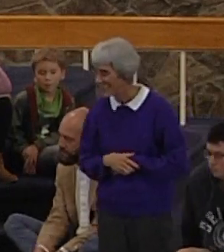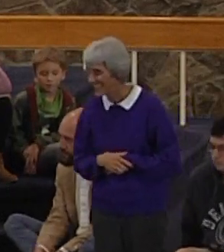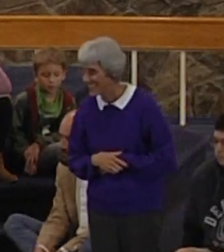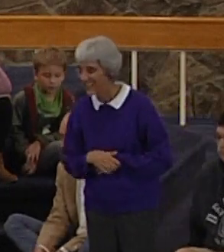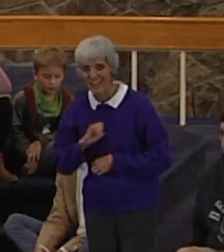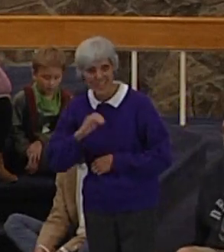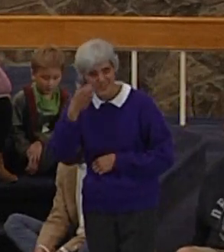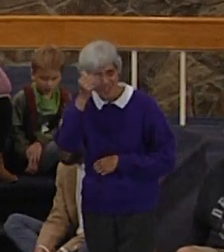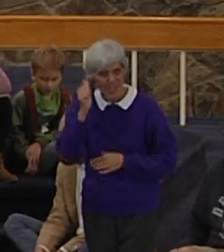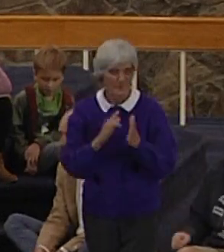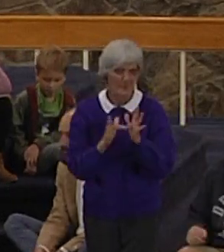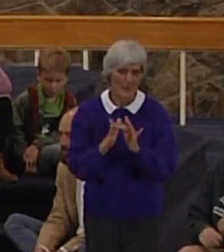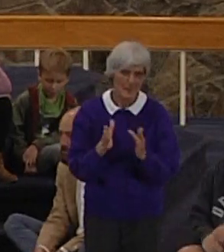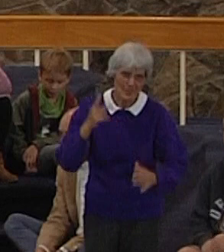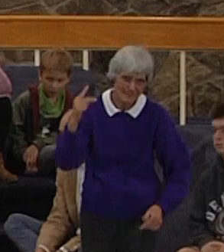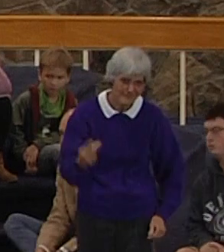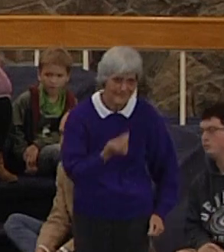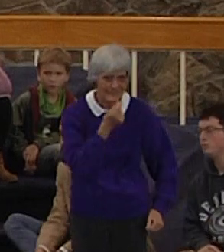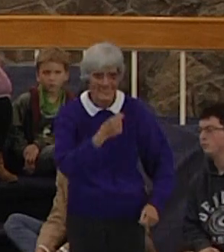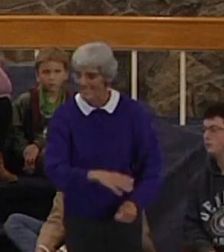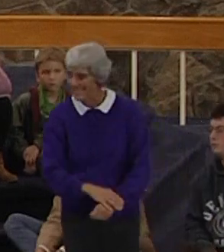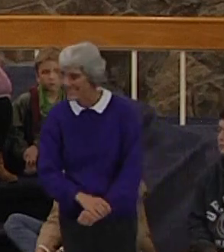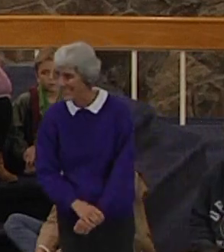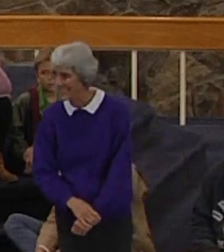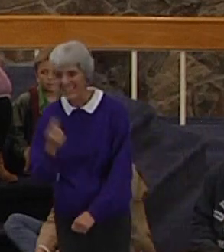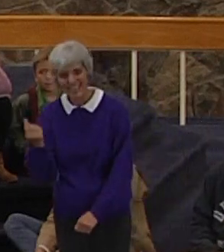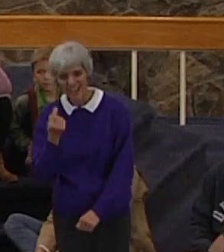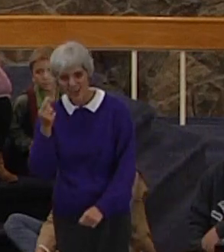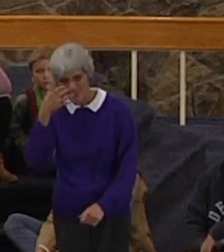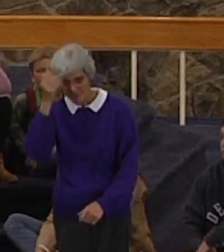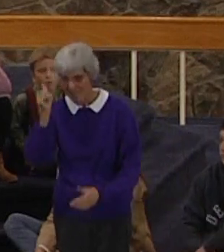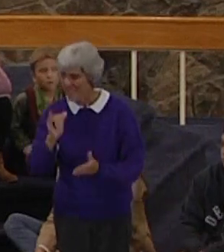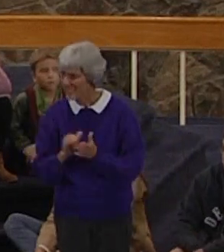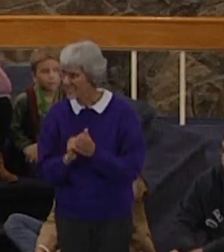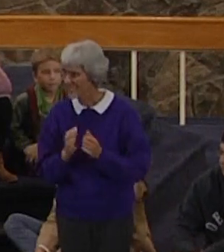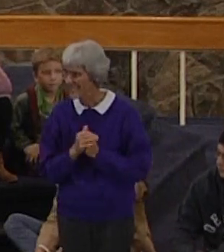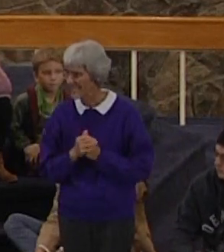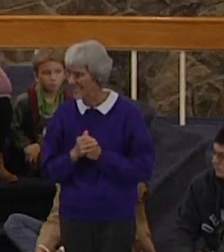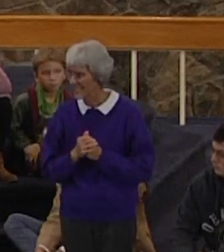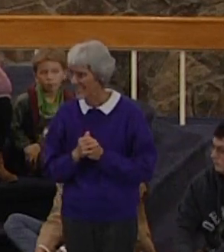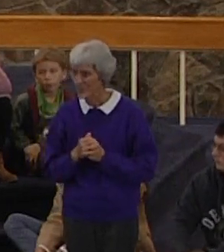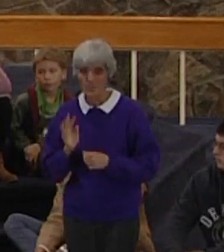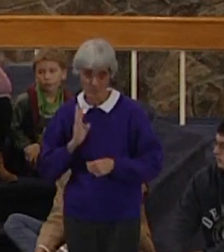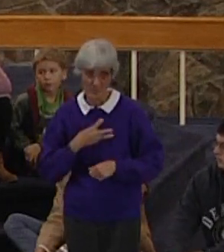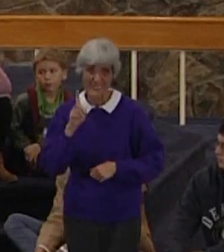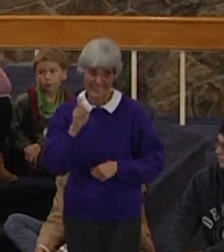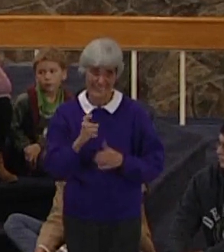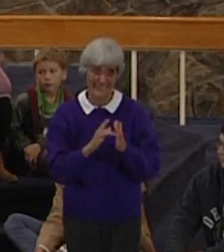Thank you.